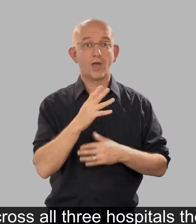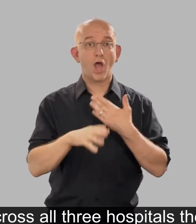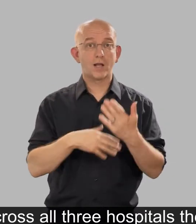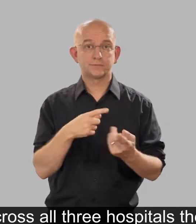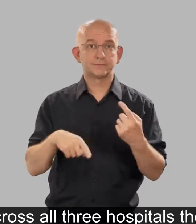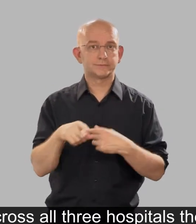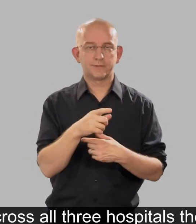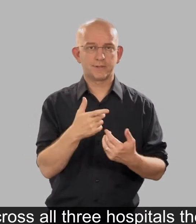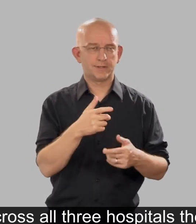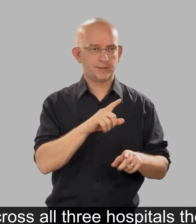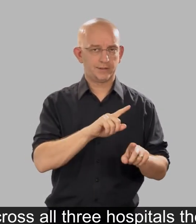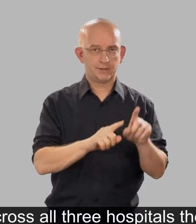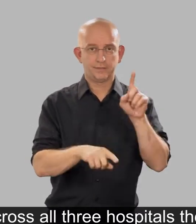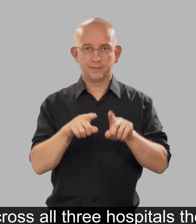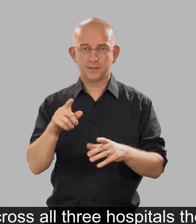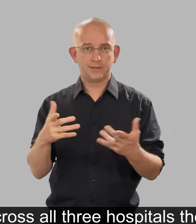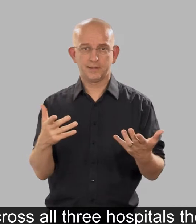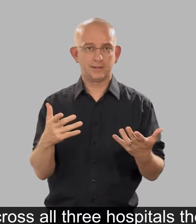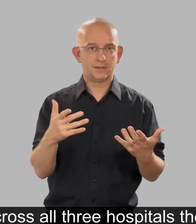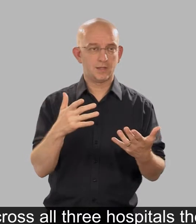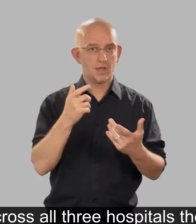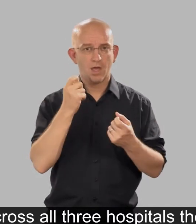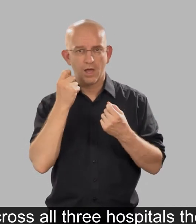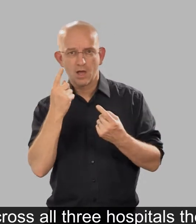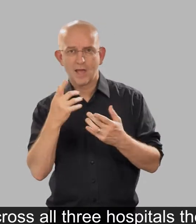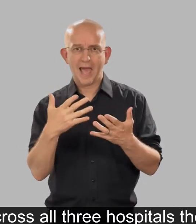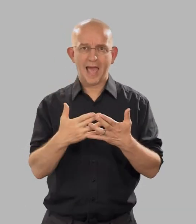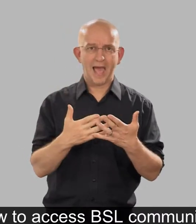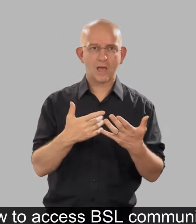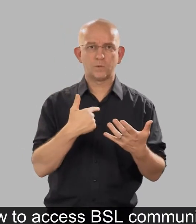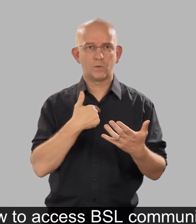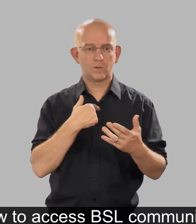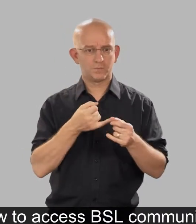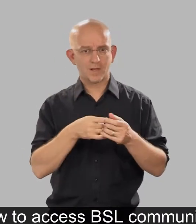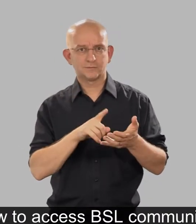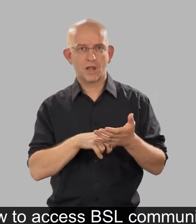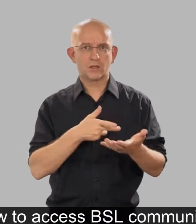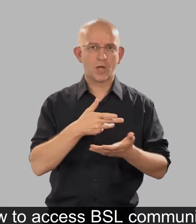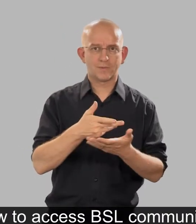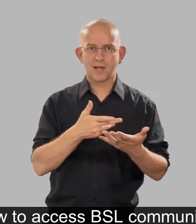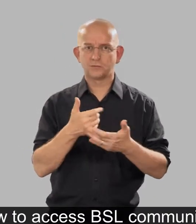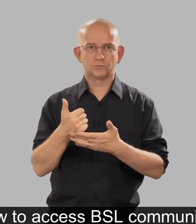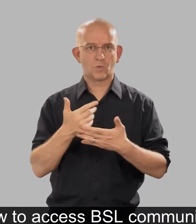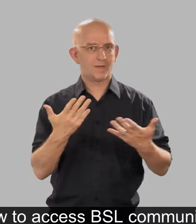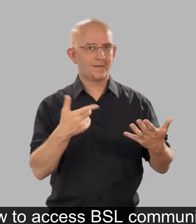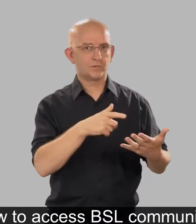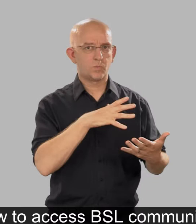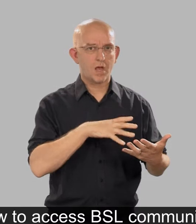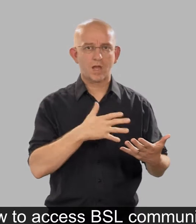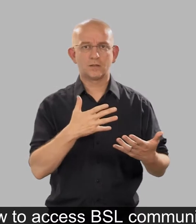Across all three hospitals, there was a lack of consistent understanding of how to access BSL communication